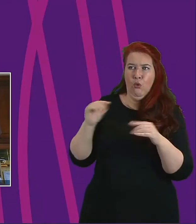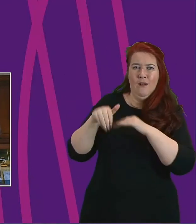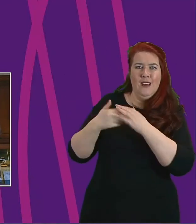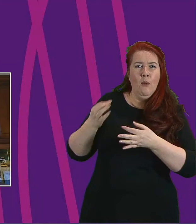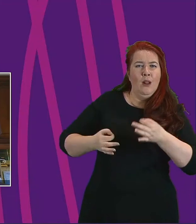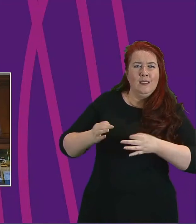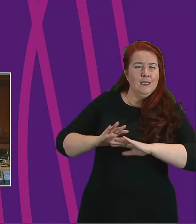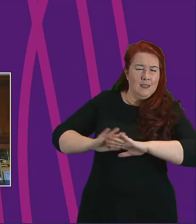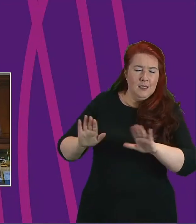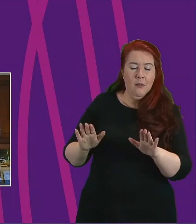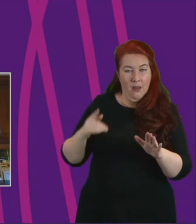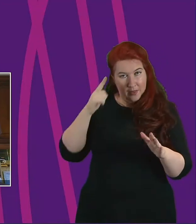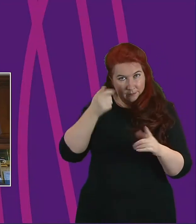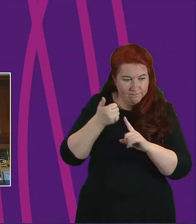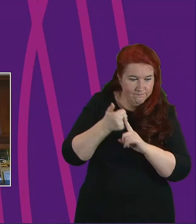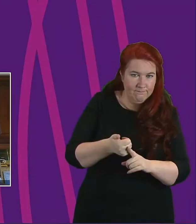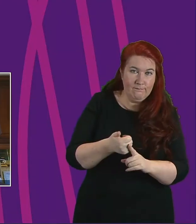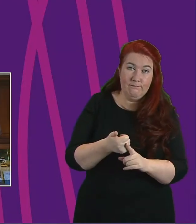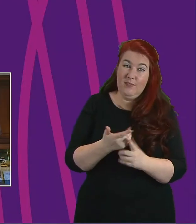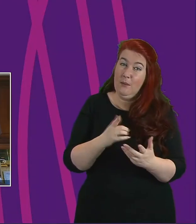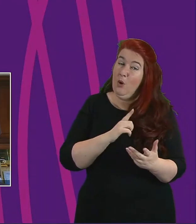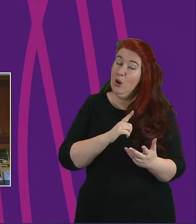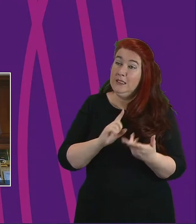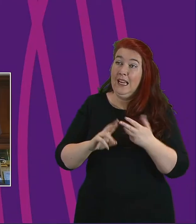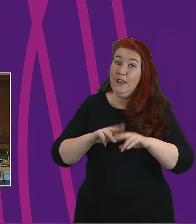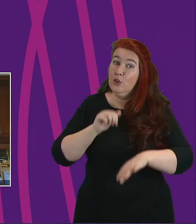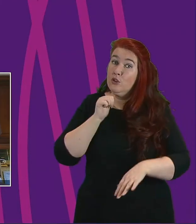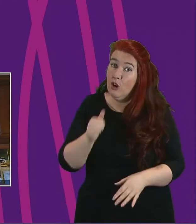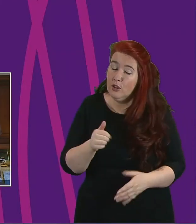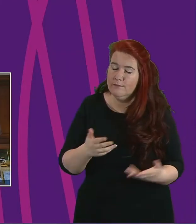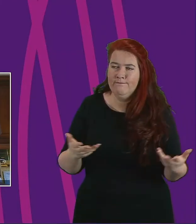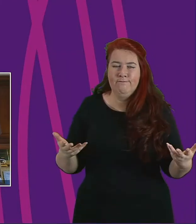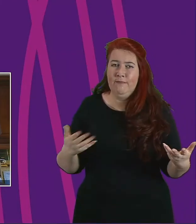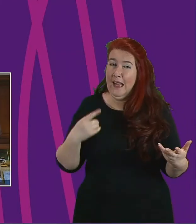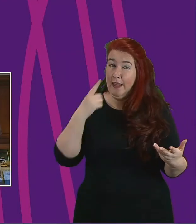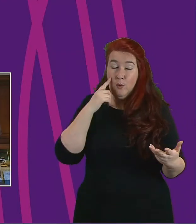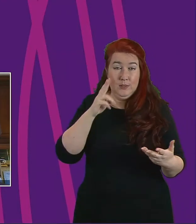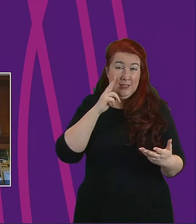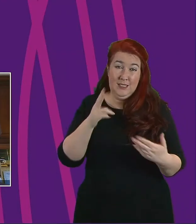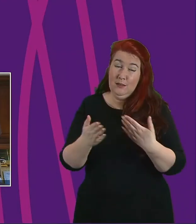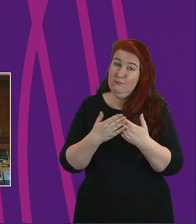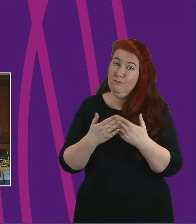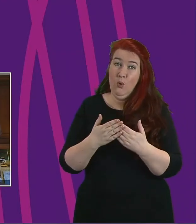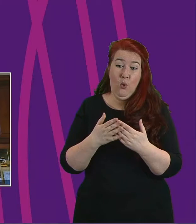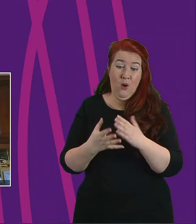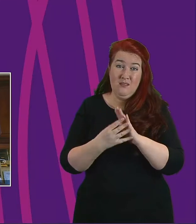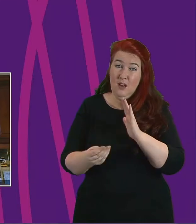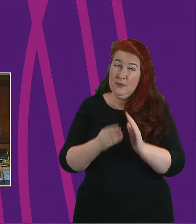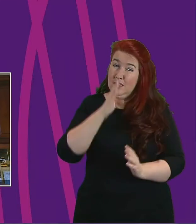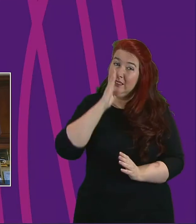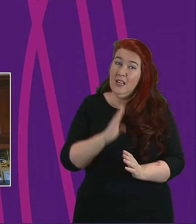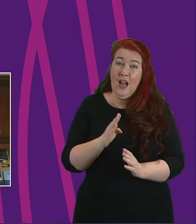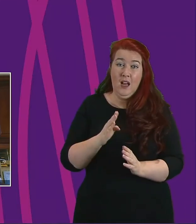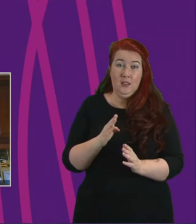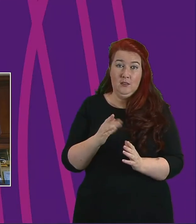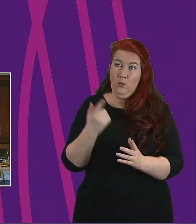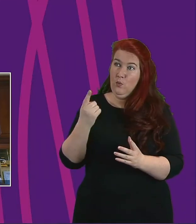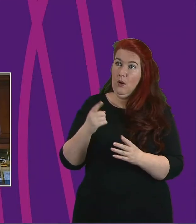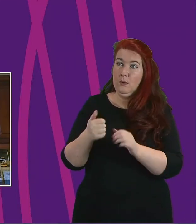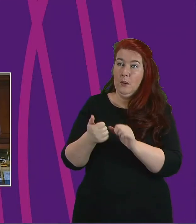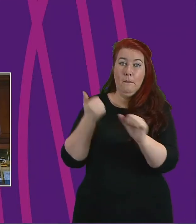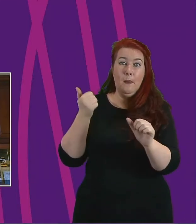Otherwise, I'm afraid that we will see more examples of the sad administration of one leading company,